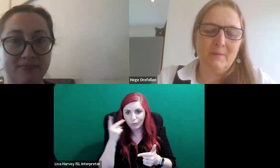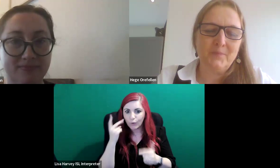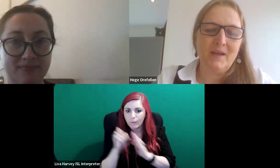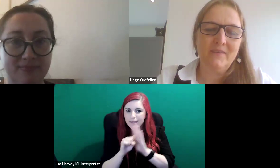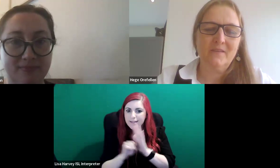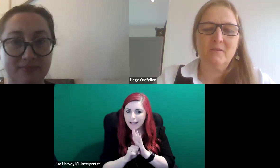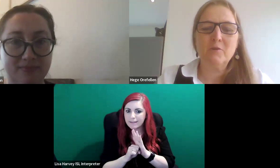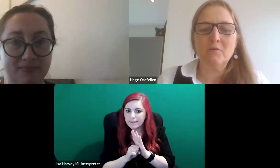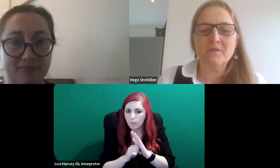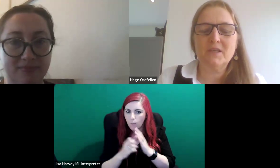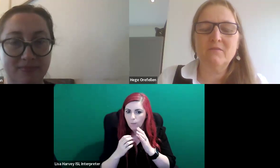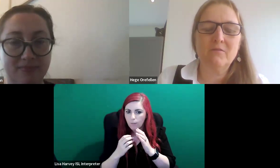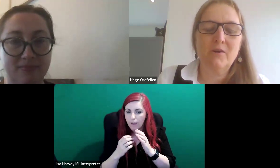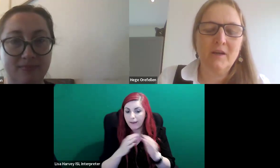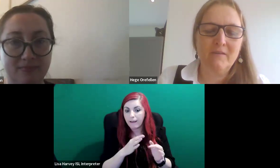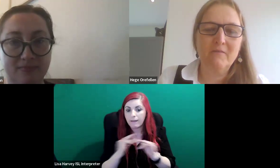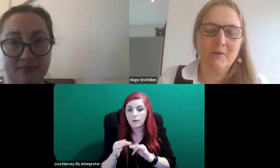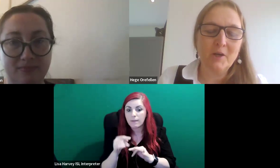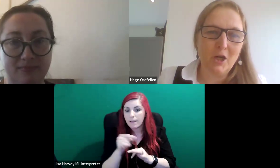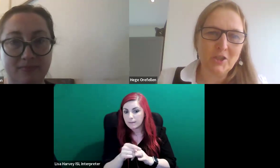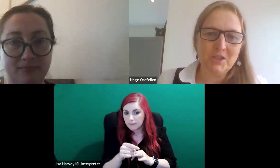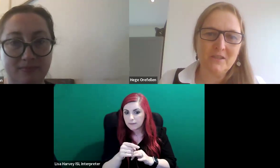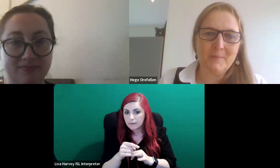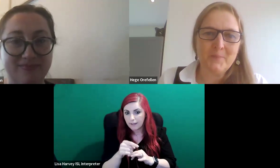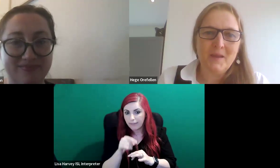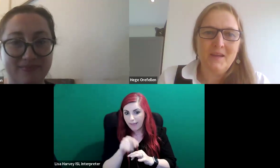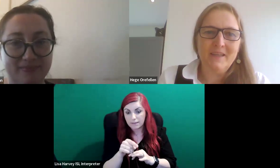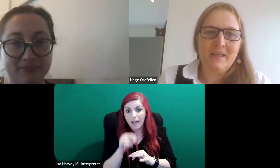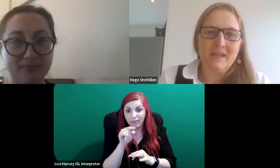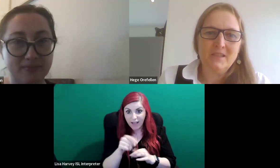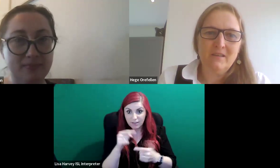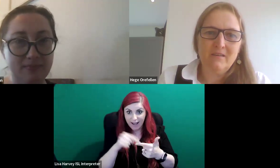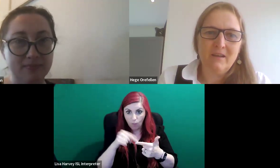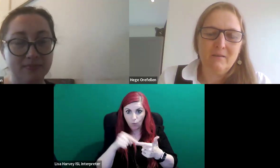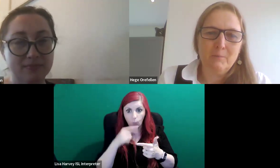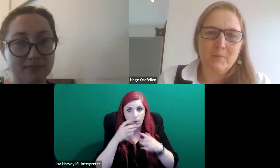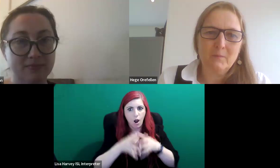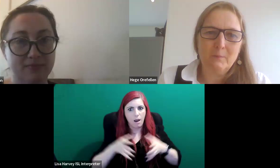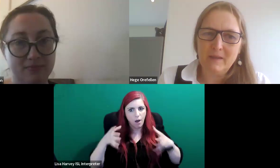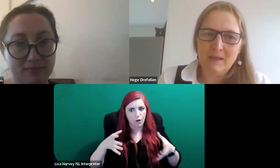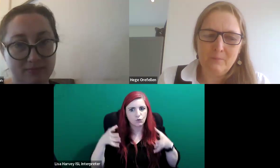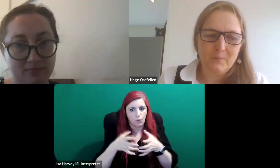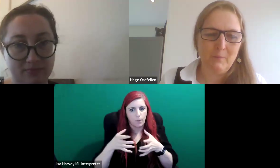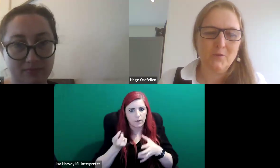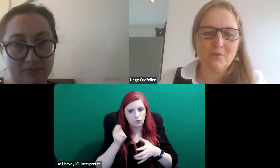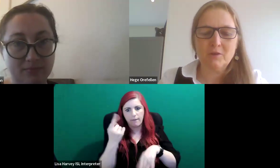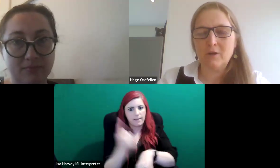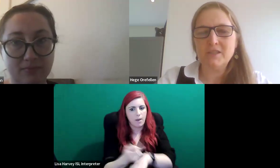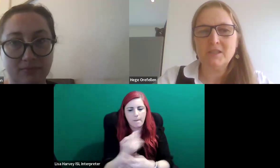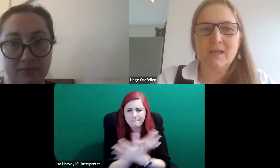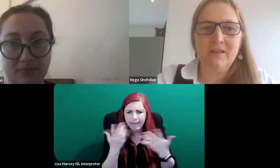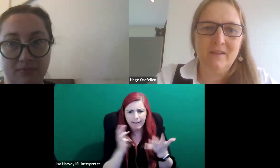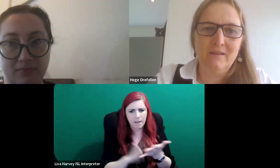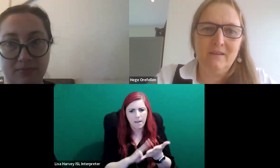at the review of the state, we were a very large delegation. Many members